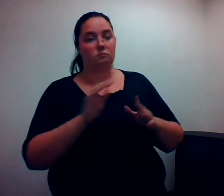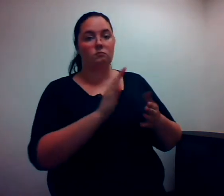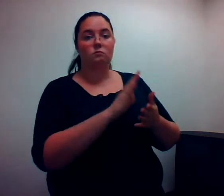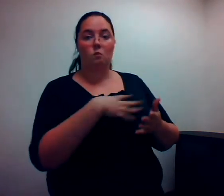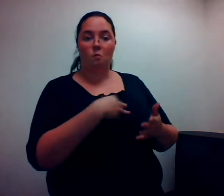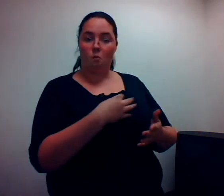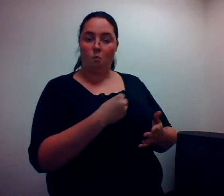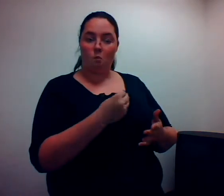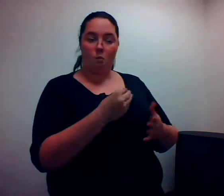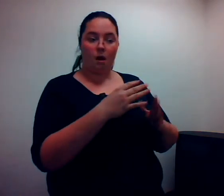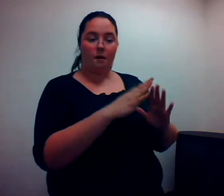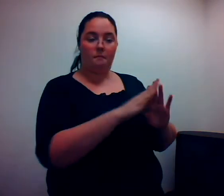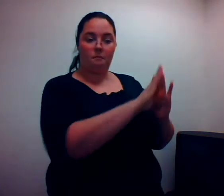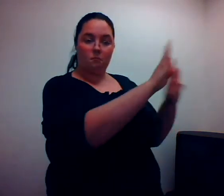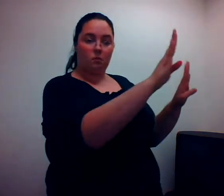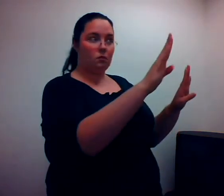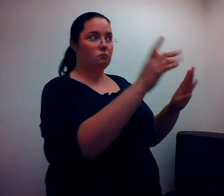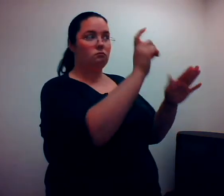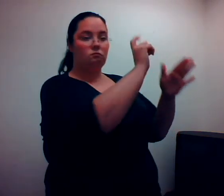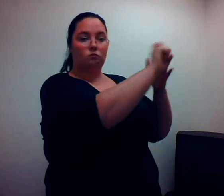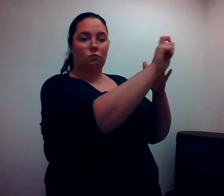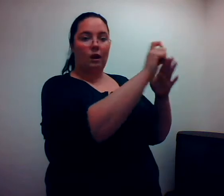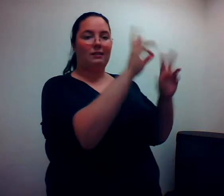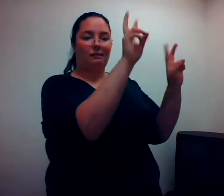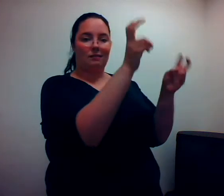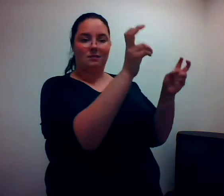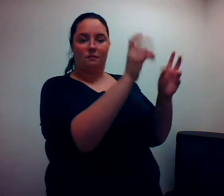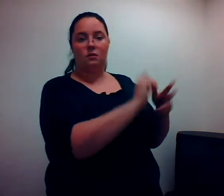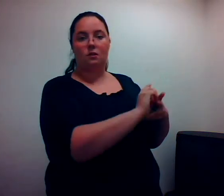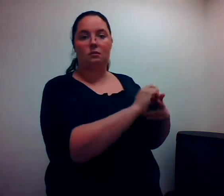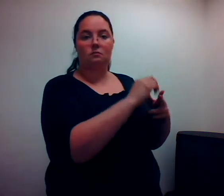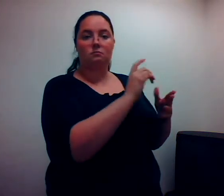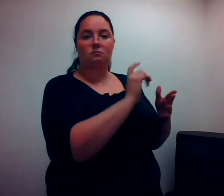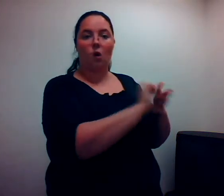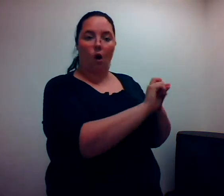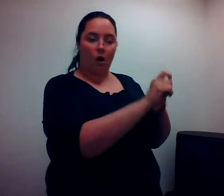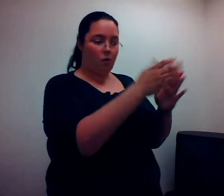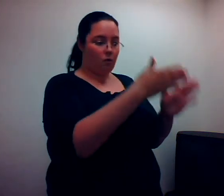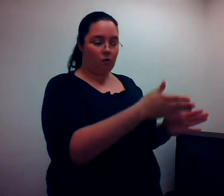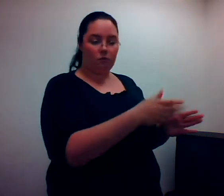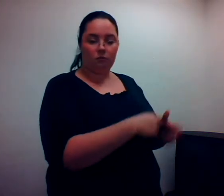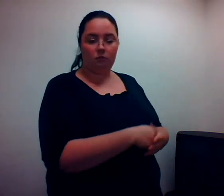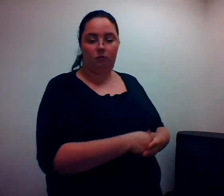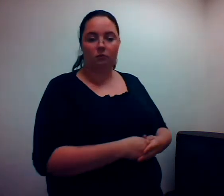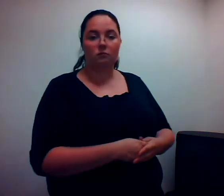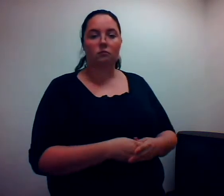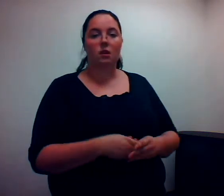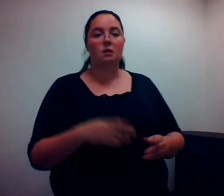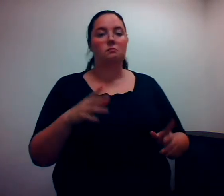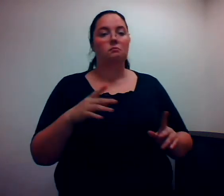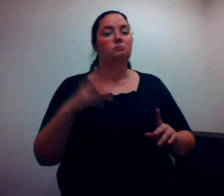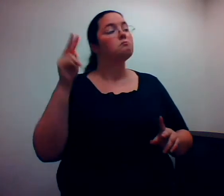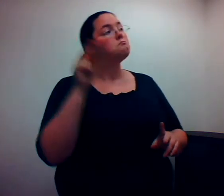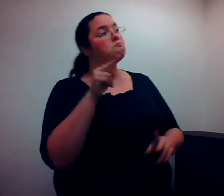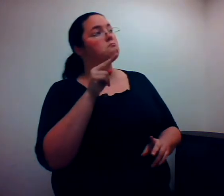these different issues that have been brought to class, and they decide on their research projects that they're going to do related to